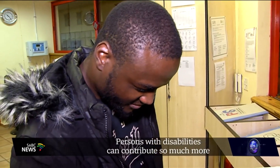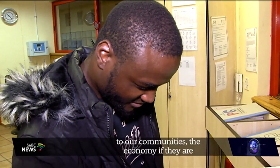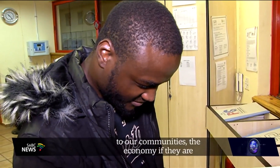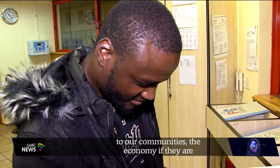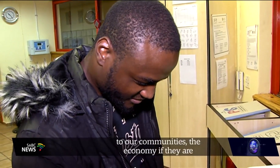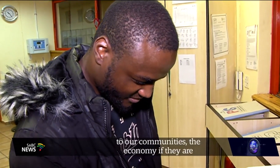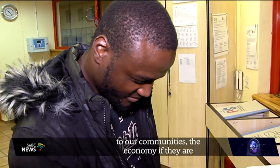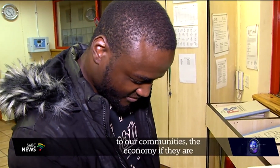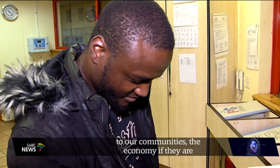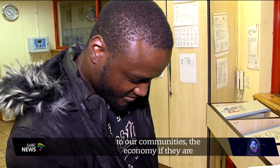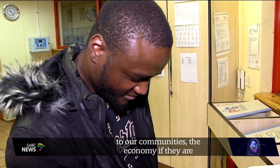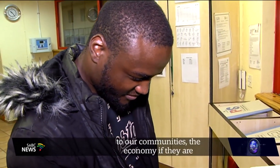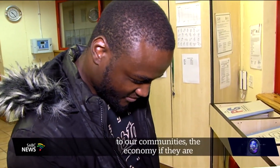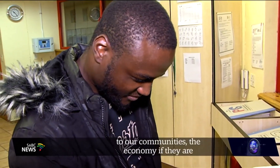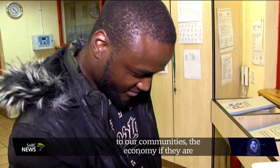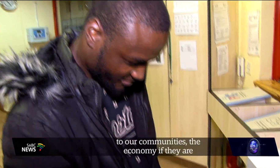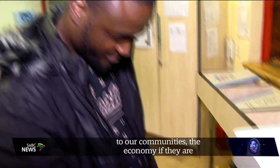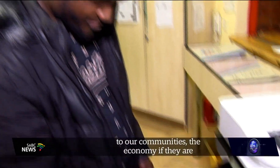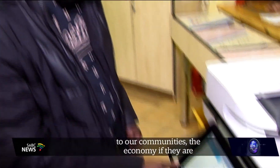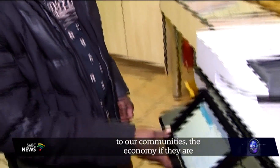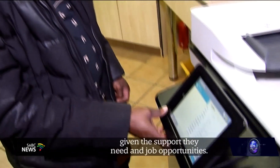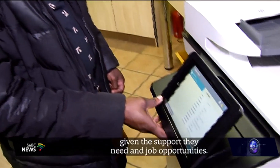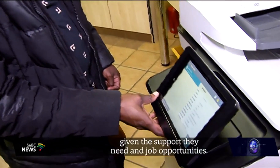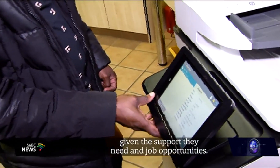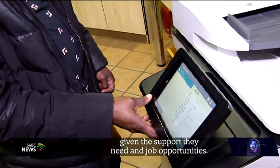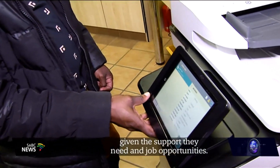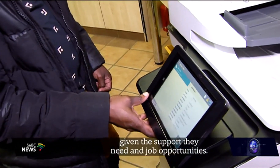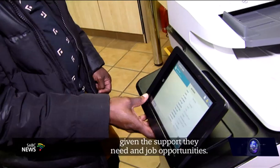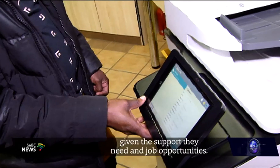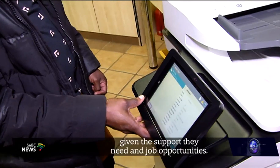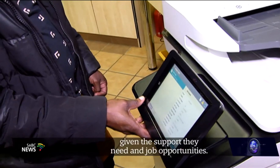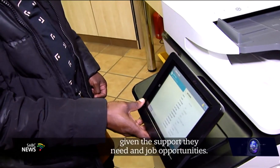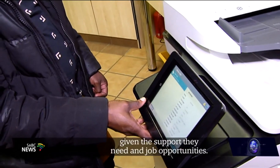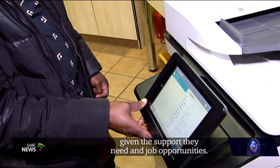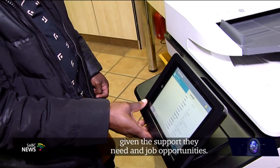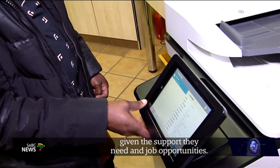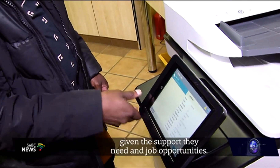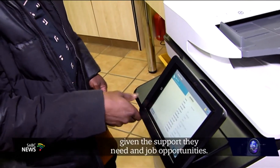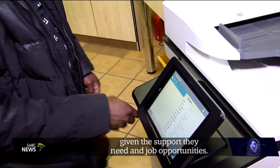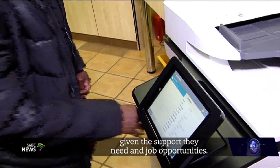moruong wa naha e bang ba fumana tshehetso eo ba e hlokang le menyetla ya mesebetsi.